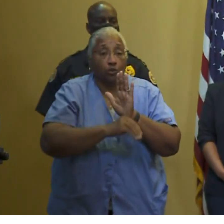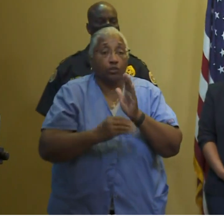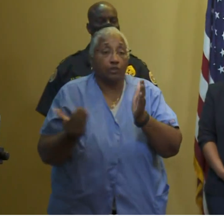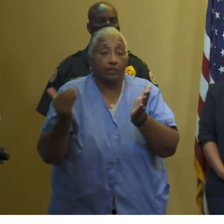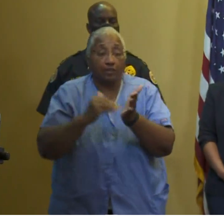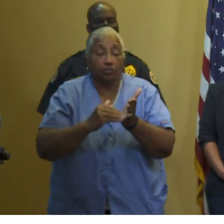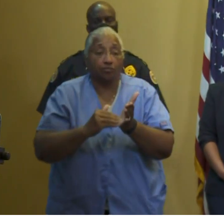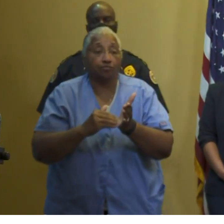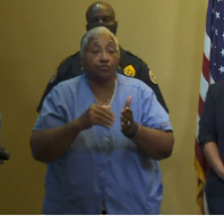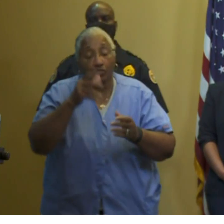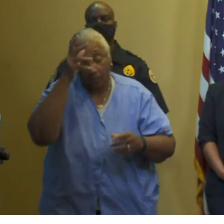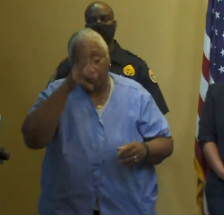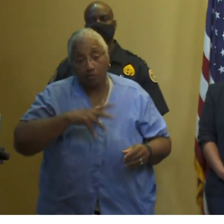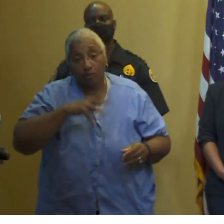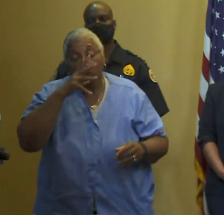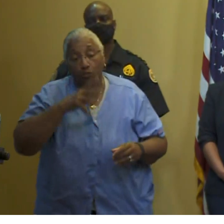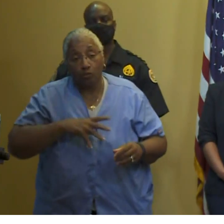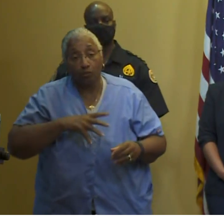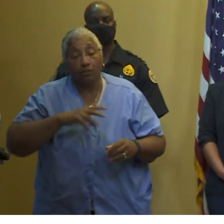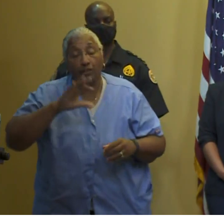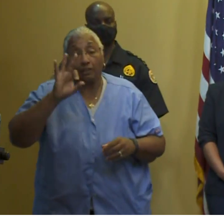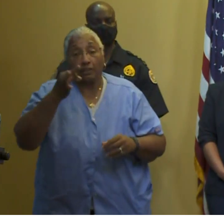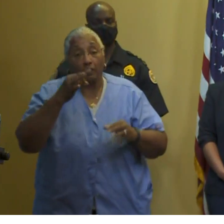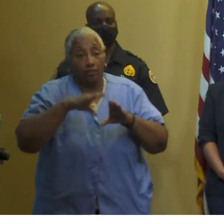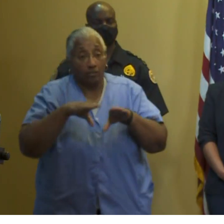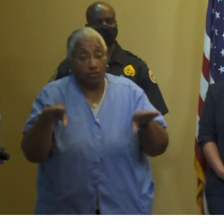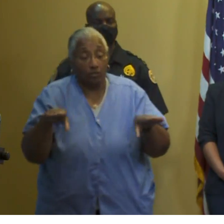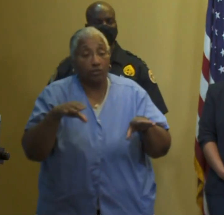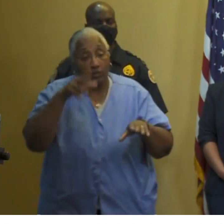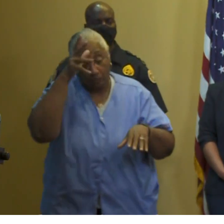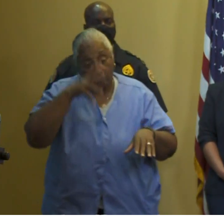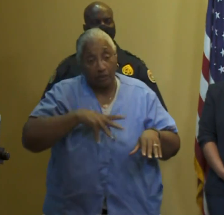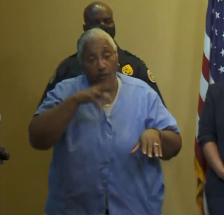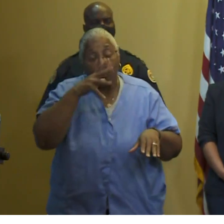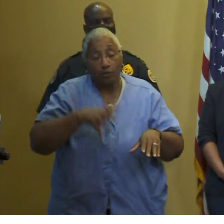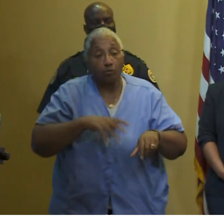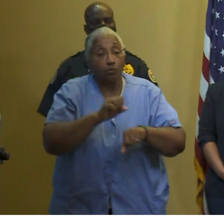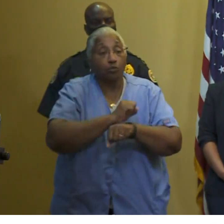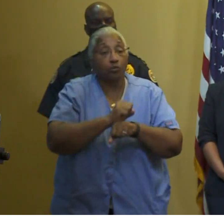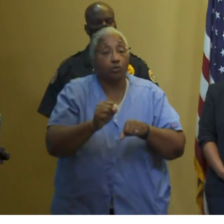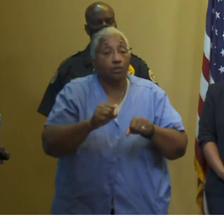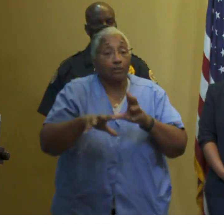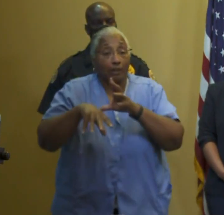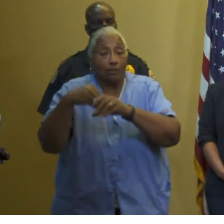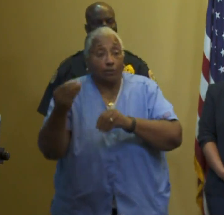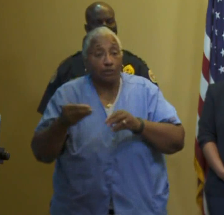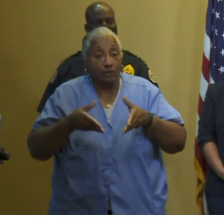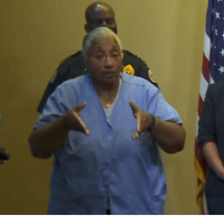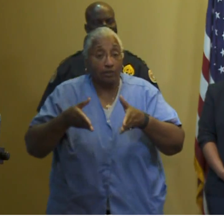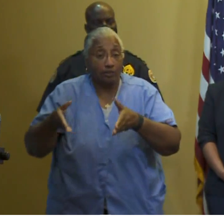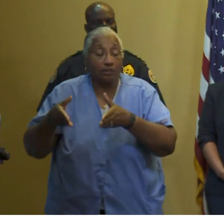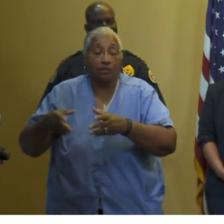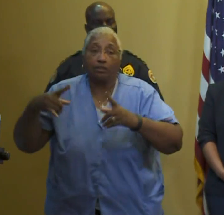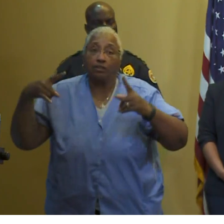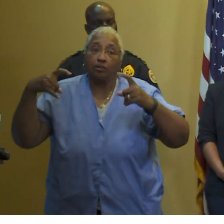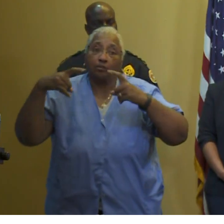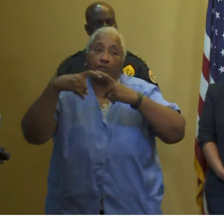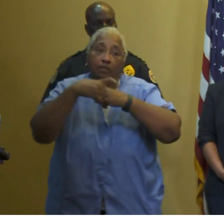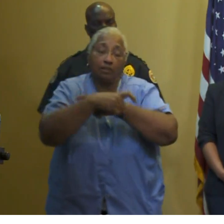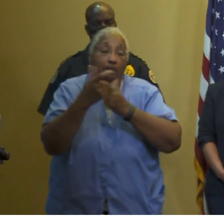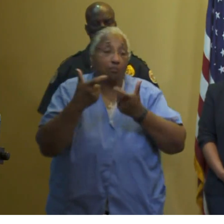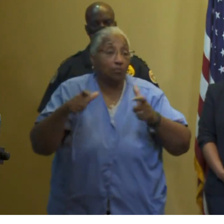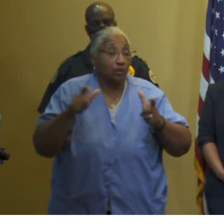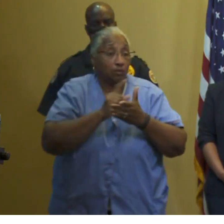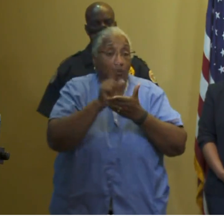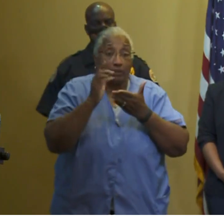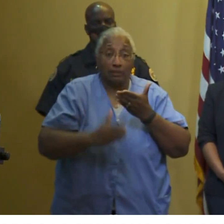it, all the men and women upstairs, the men and women in the streets doing this work. It's incredibly complex at this time. We had a big weekend.